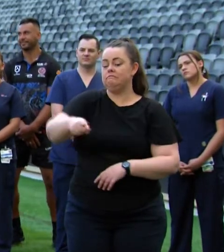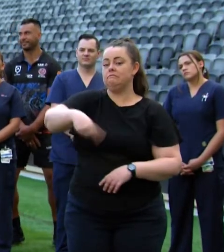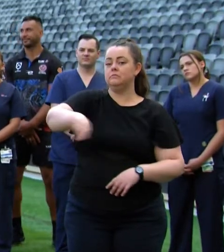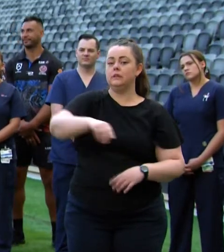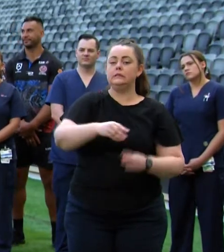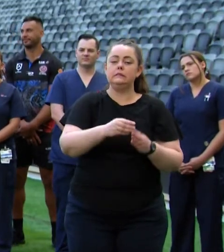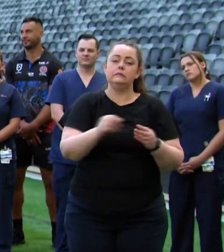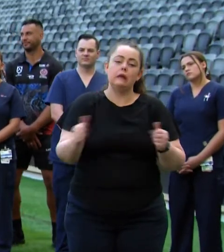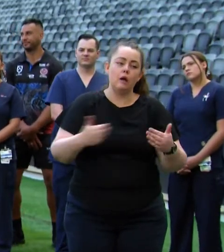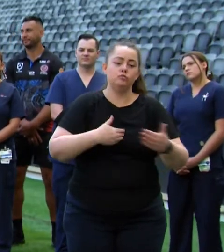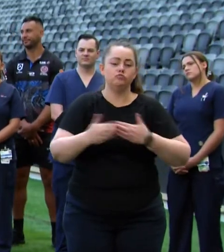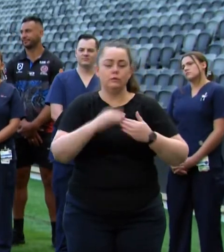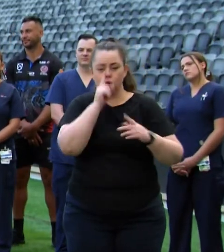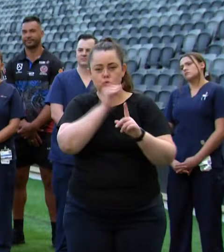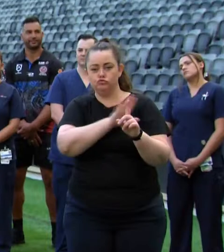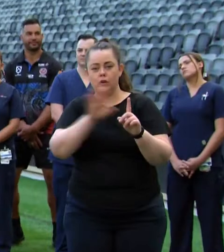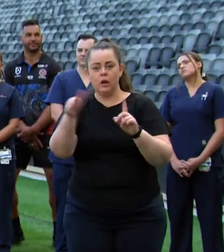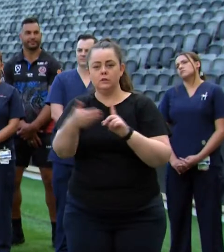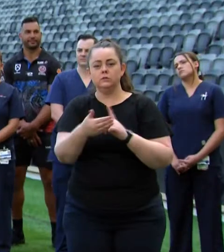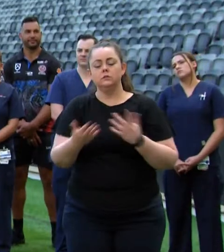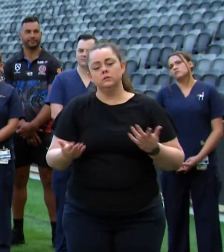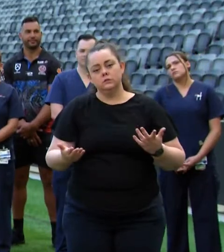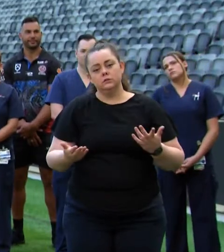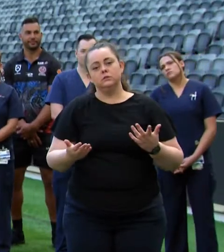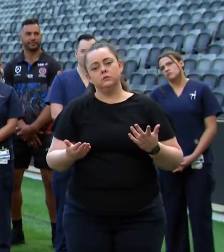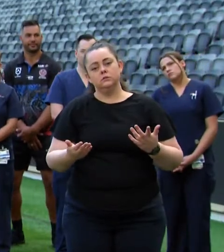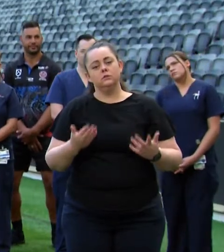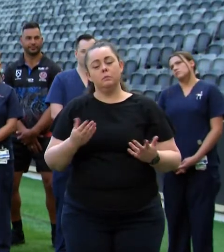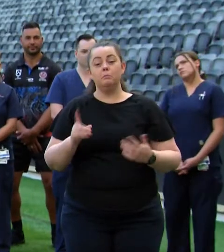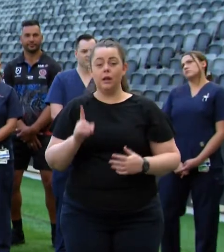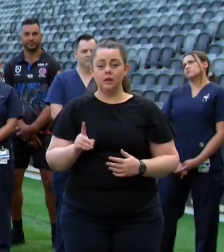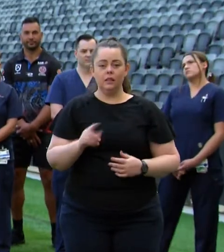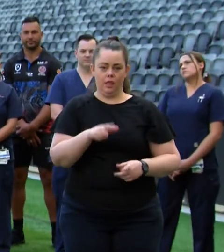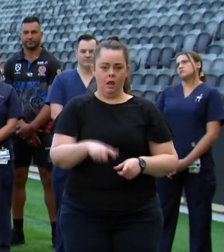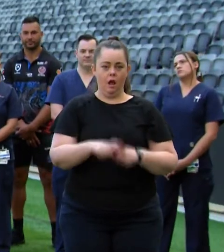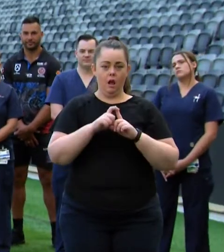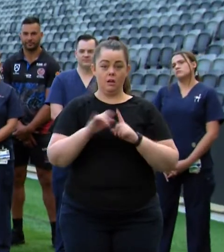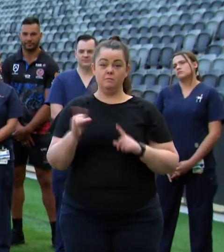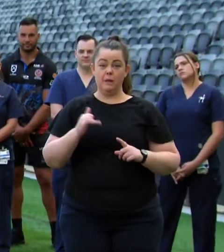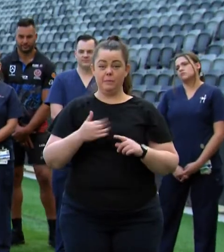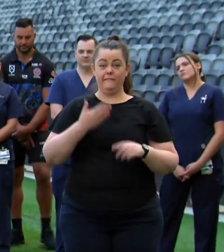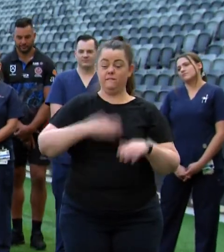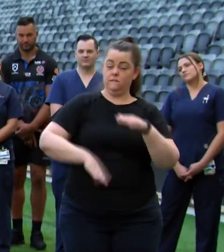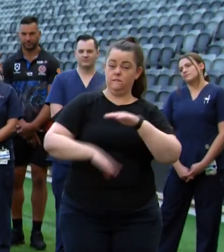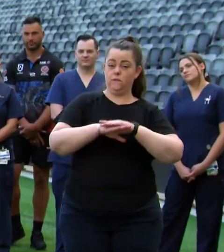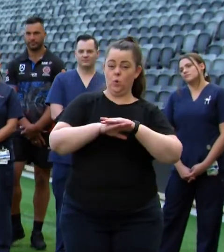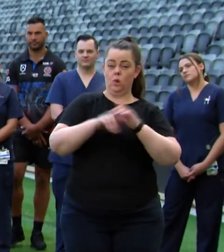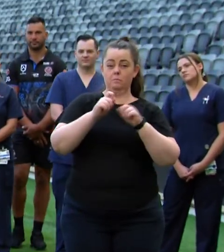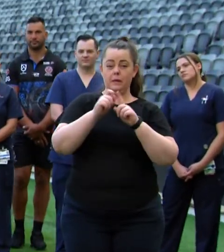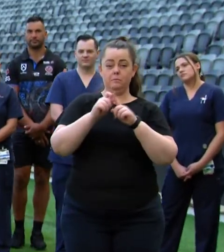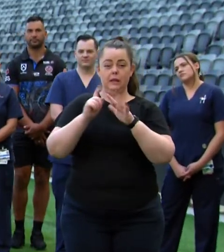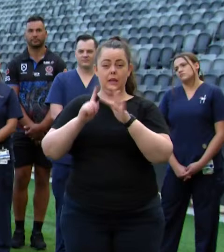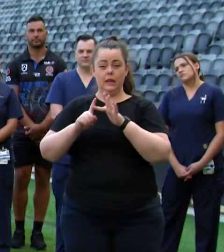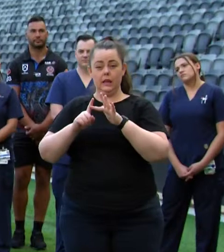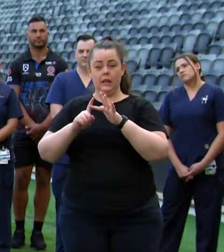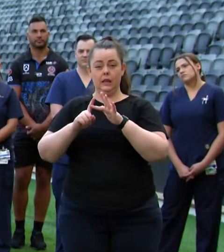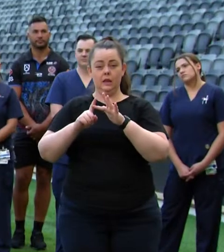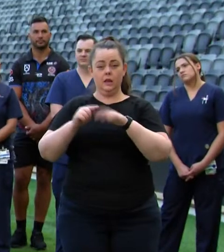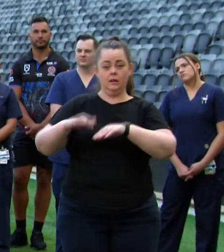place, but such a person would probably have to come in wearing full PPE, be escorted and